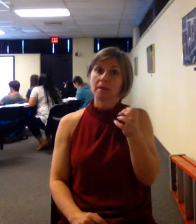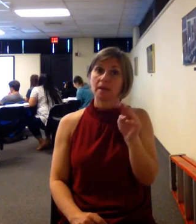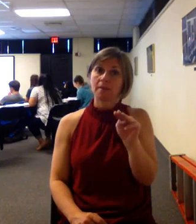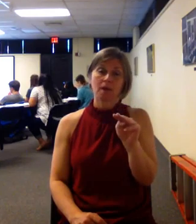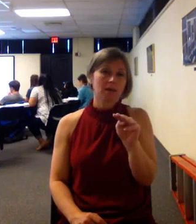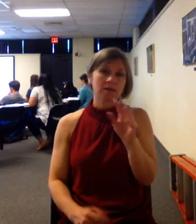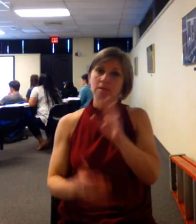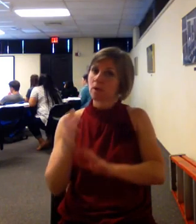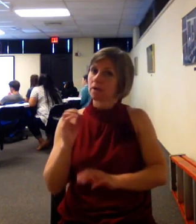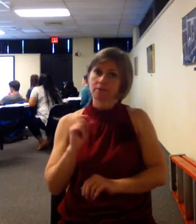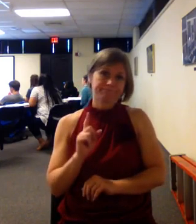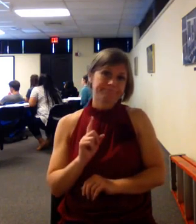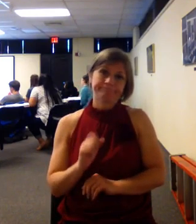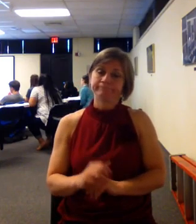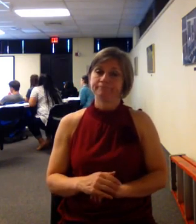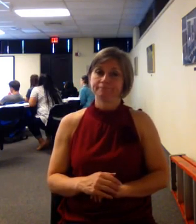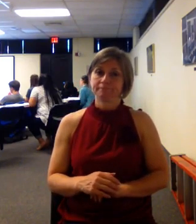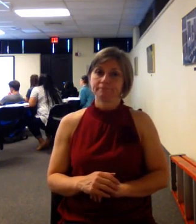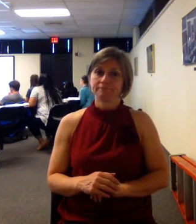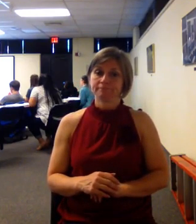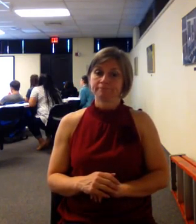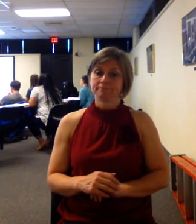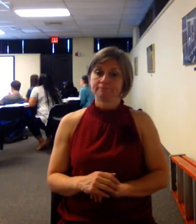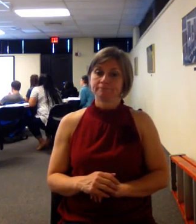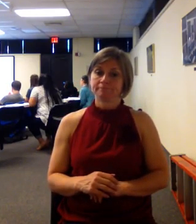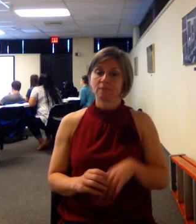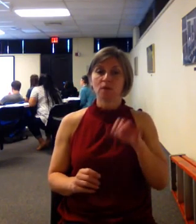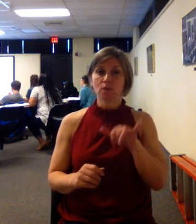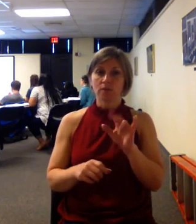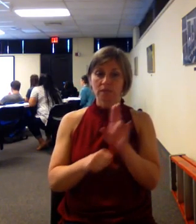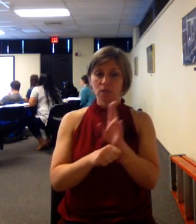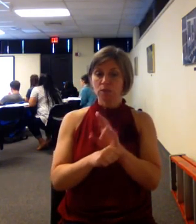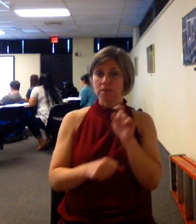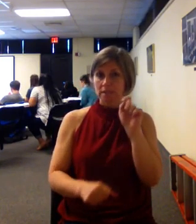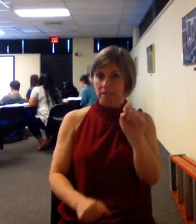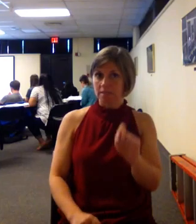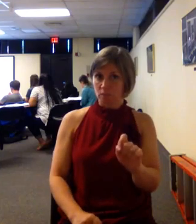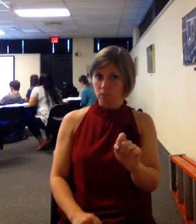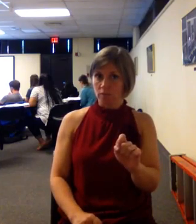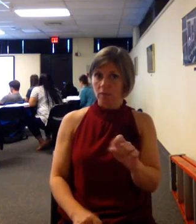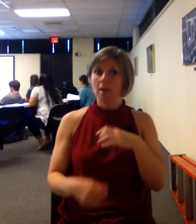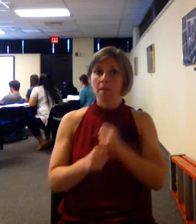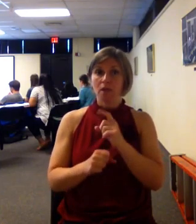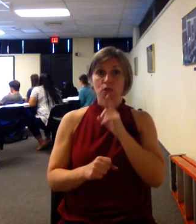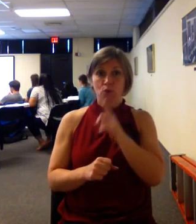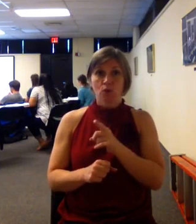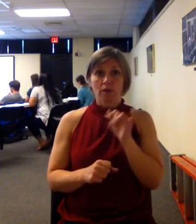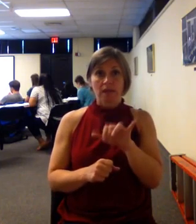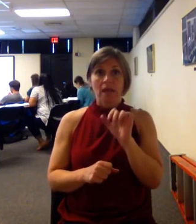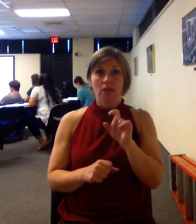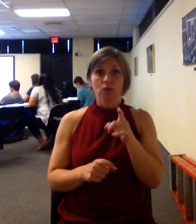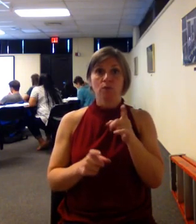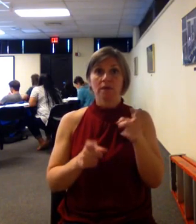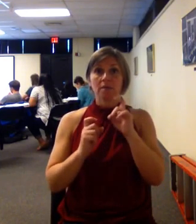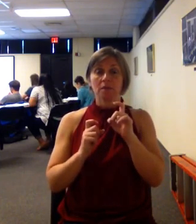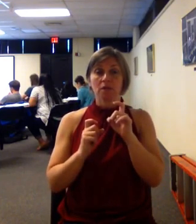And I cut and pasted this from the author, so he uses the decimal format. Make sure that you give me your final answer in the